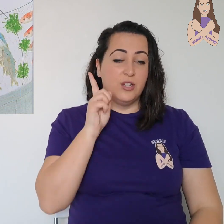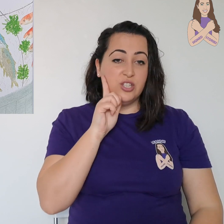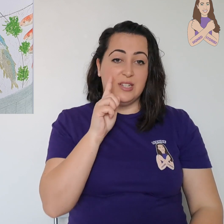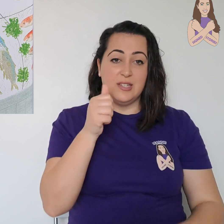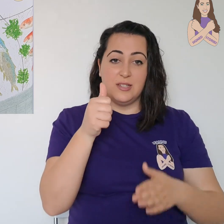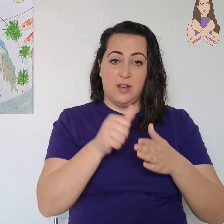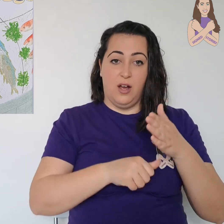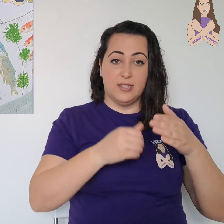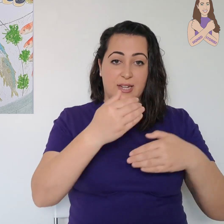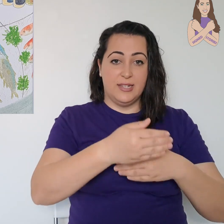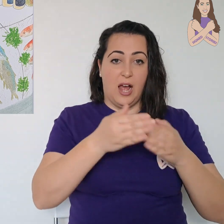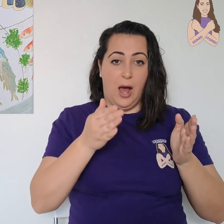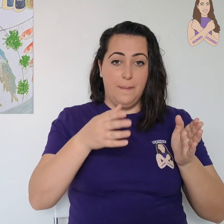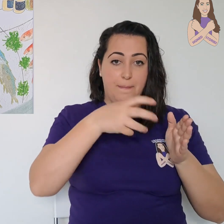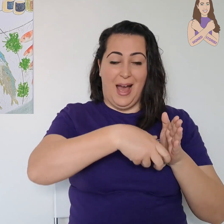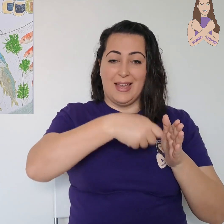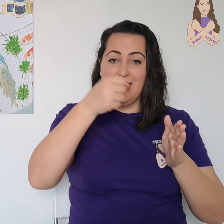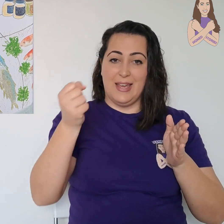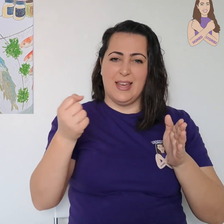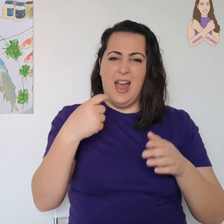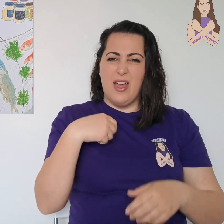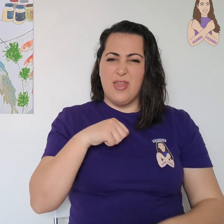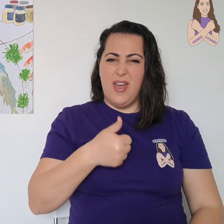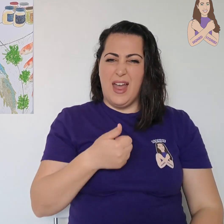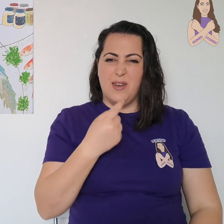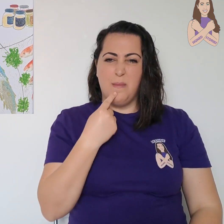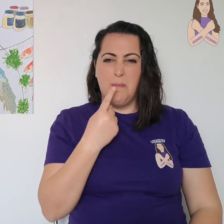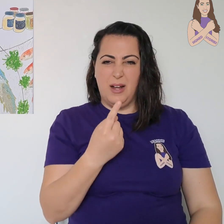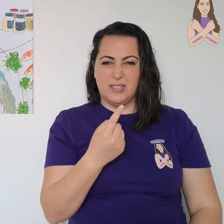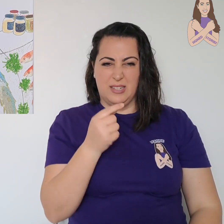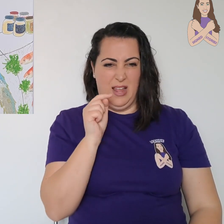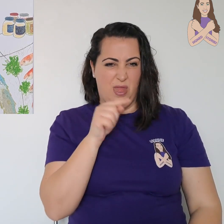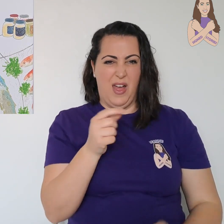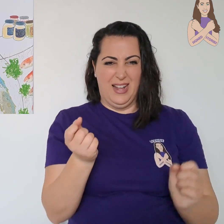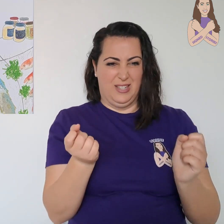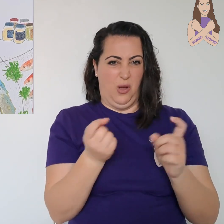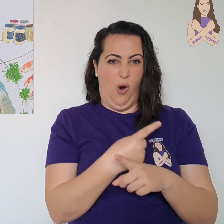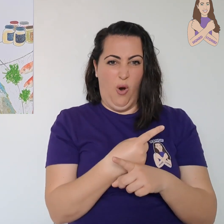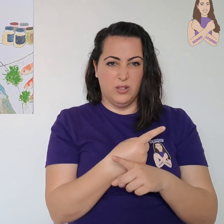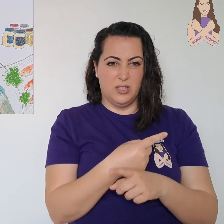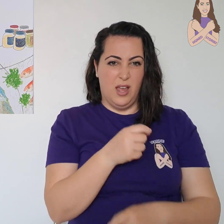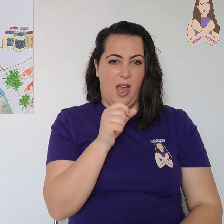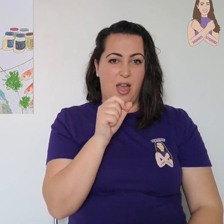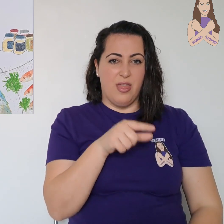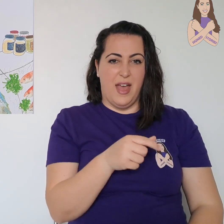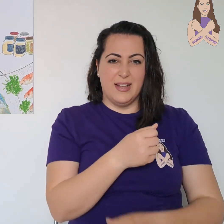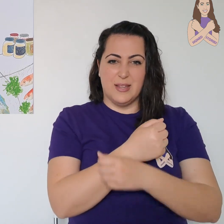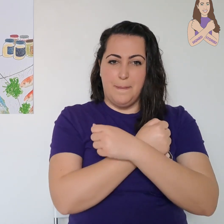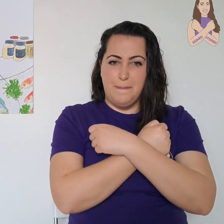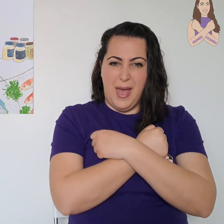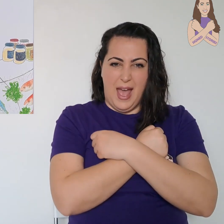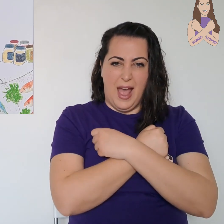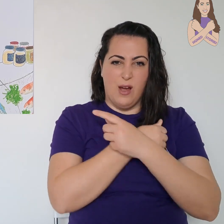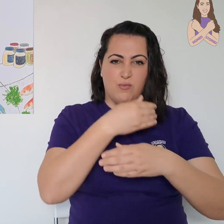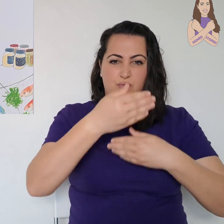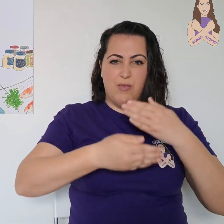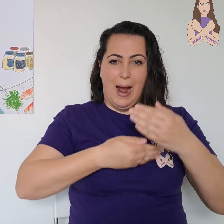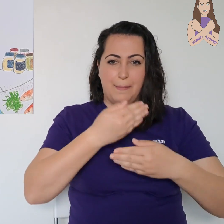She started unpacking, then muttered, "That's odd. There's a bear wrapped